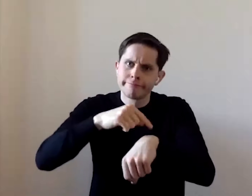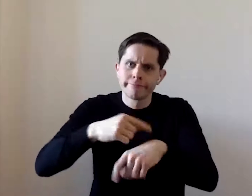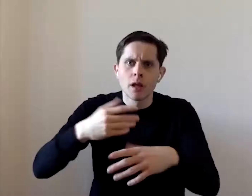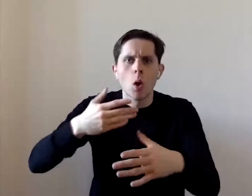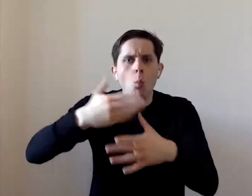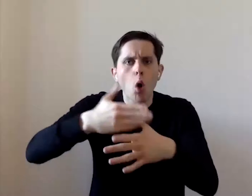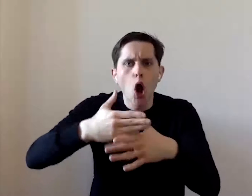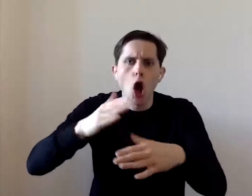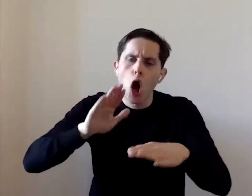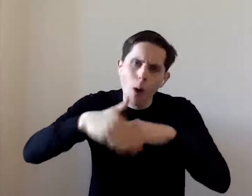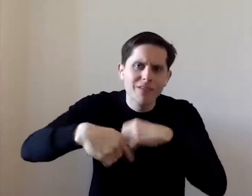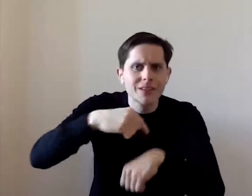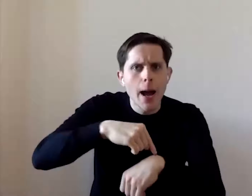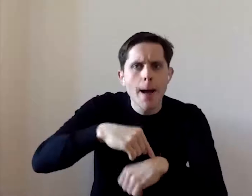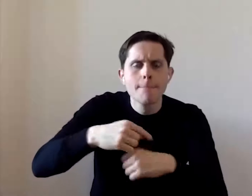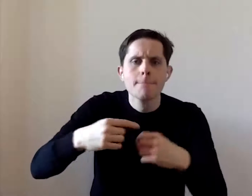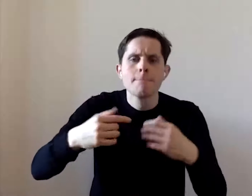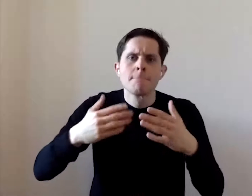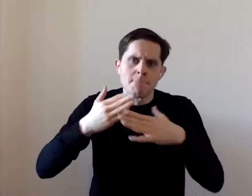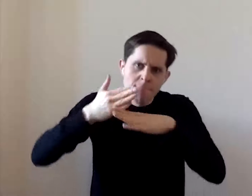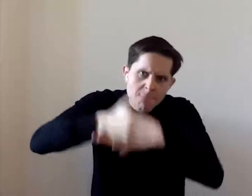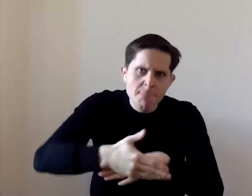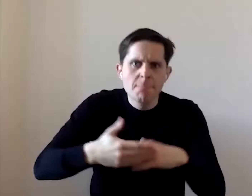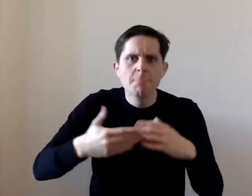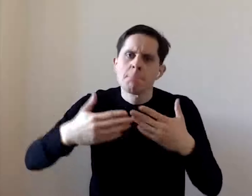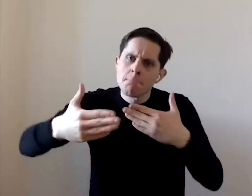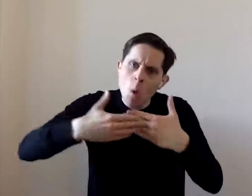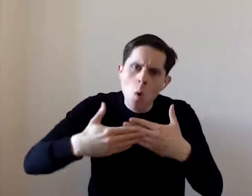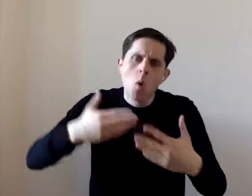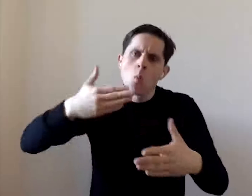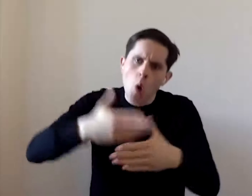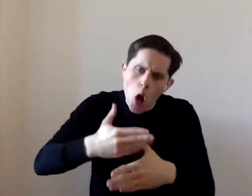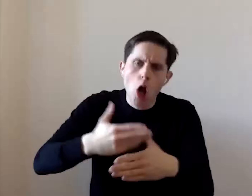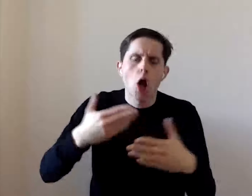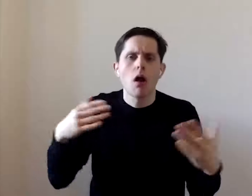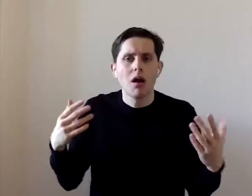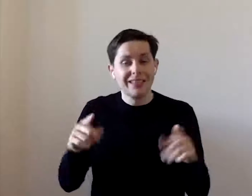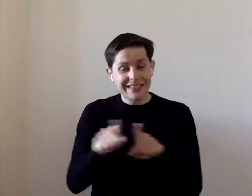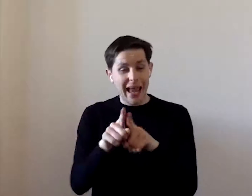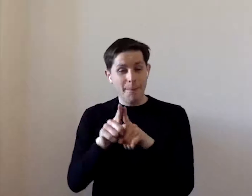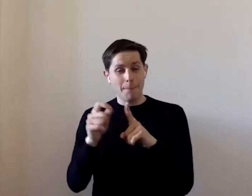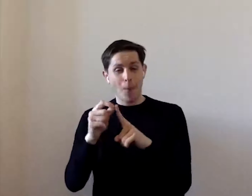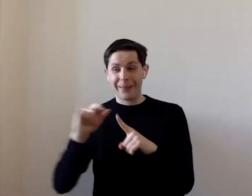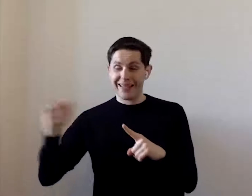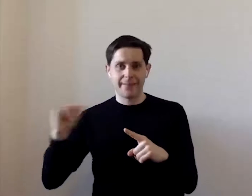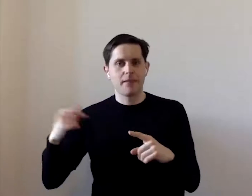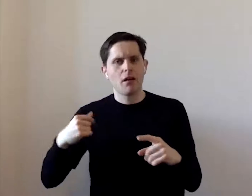about, is kind of overtime and overwork. Because honestly, I mean, where I'm right now,